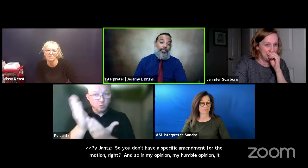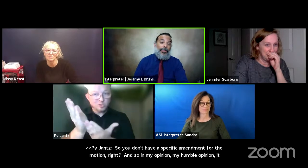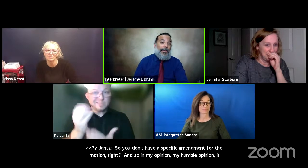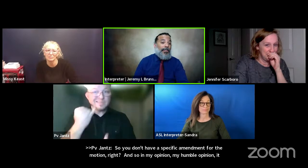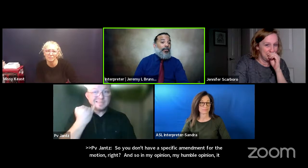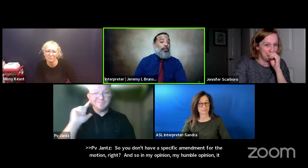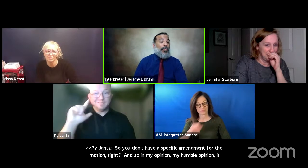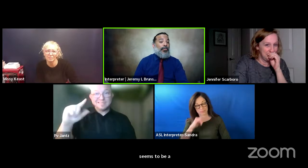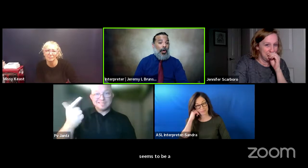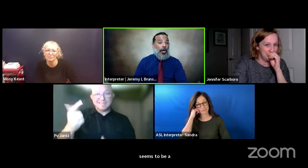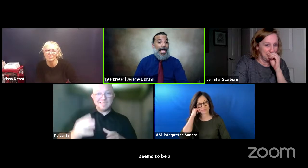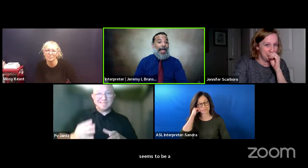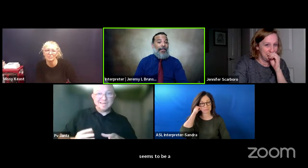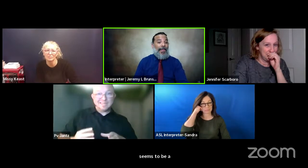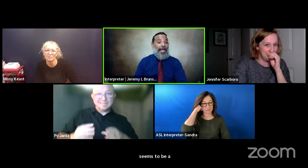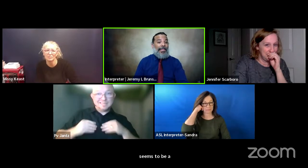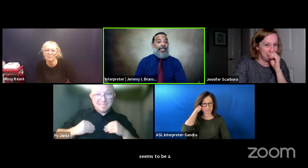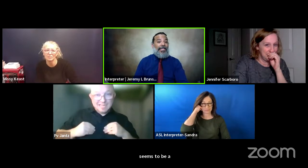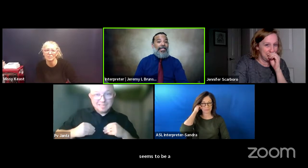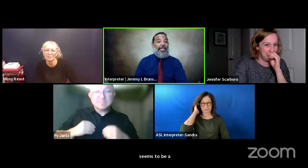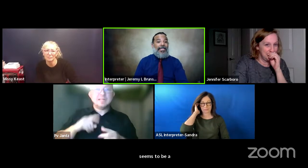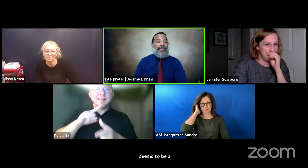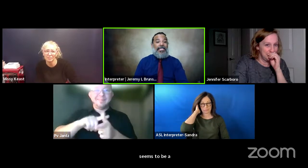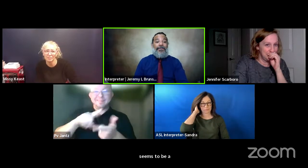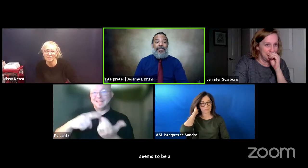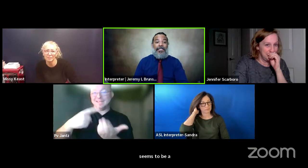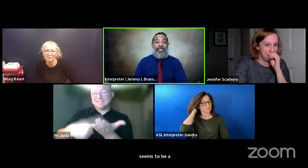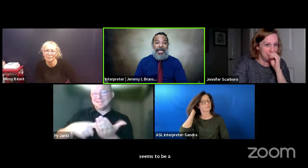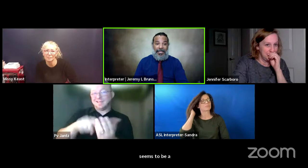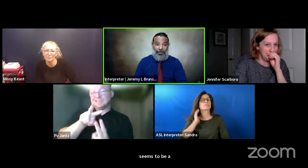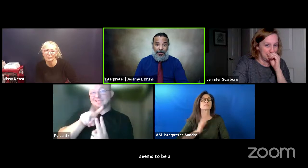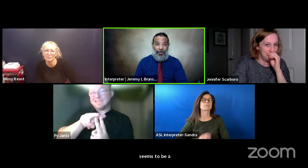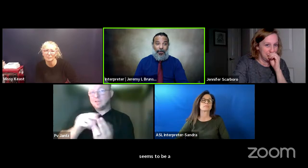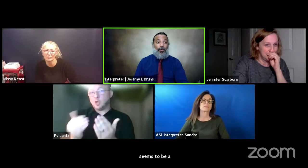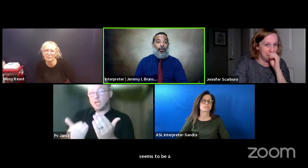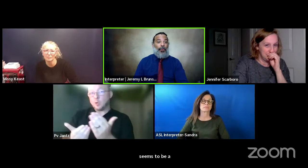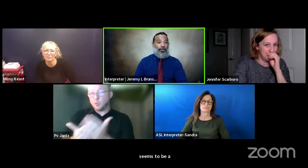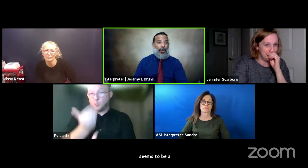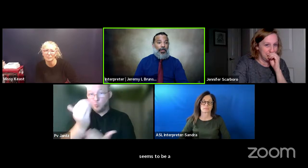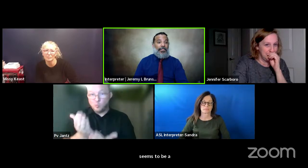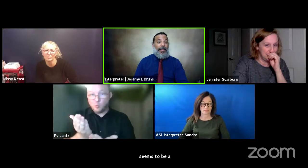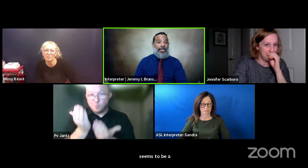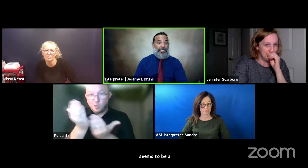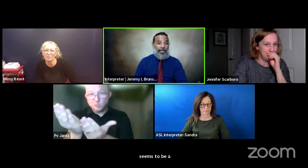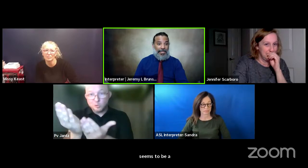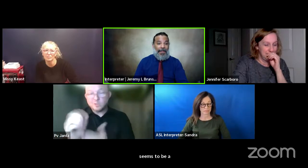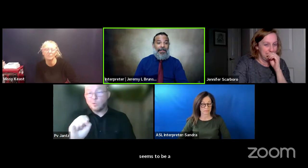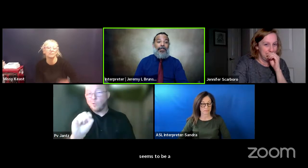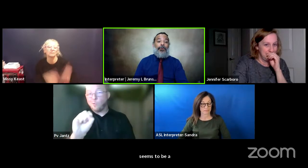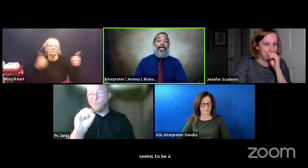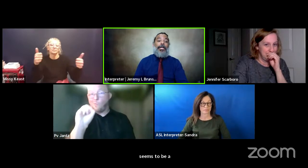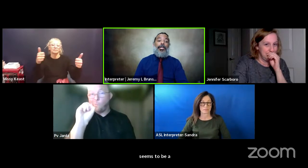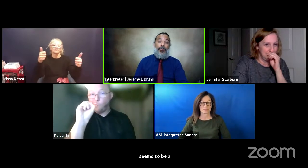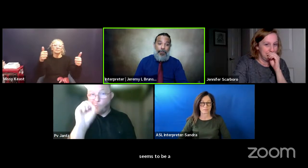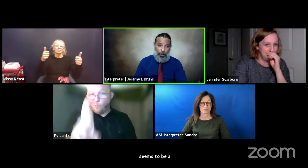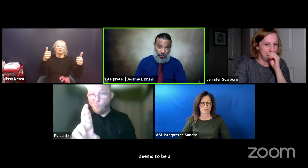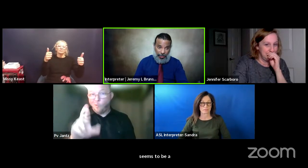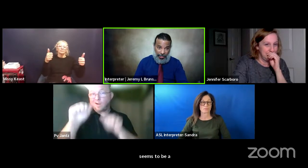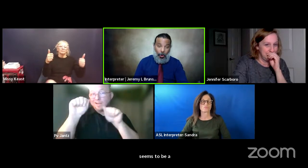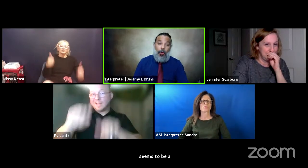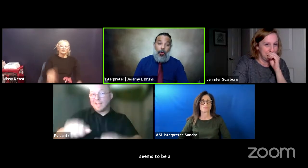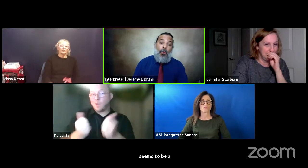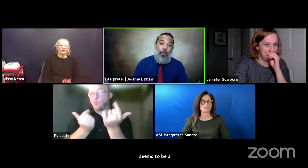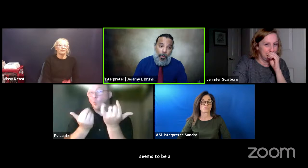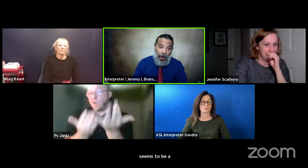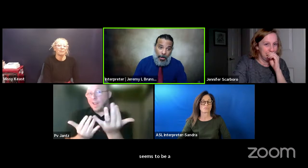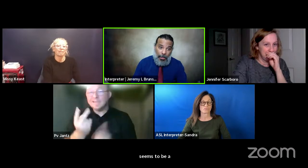or the solution maybe to withdraw and then see if the seconder withdraws and accepts that, and then create a new